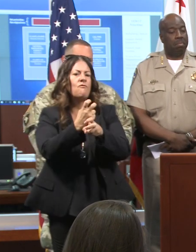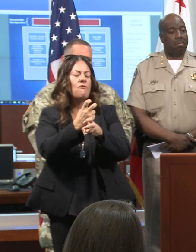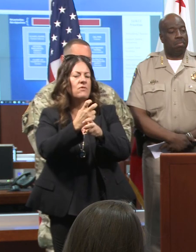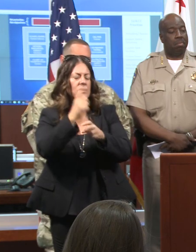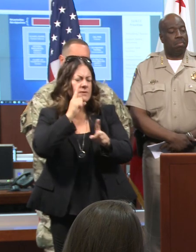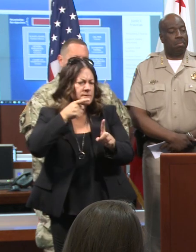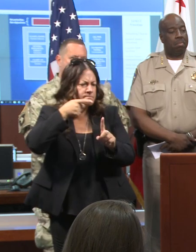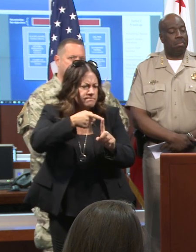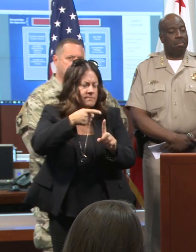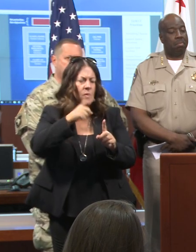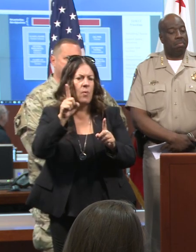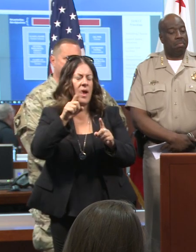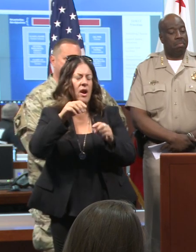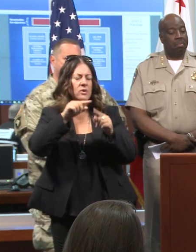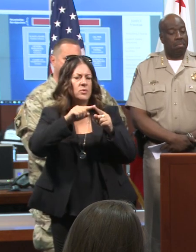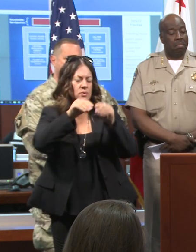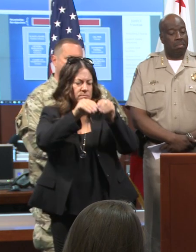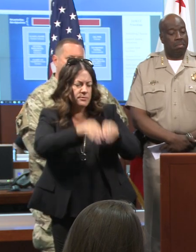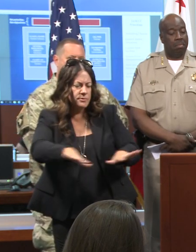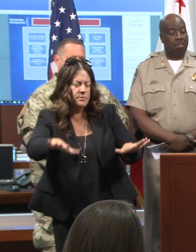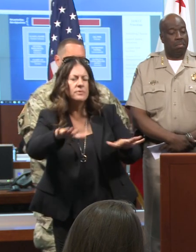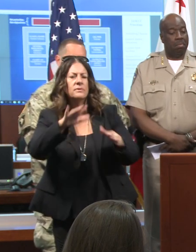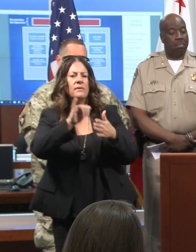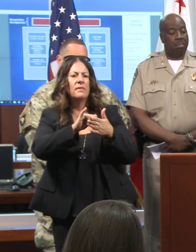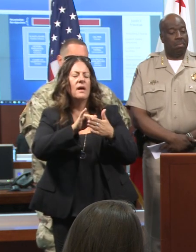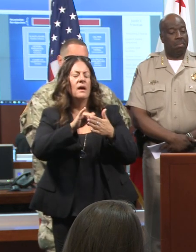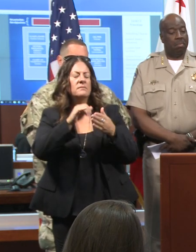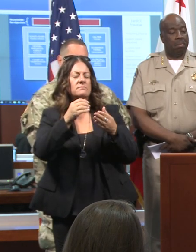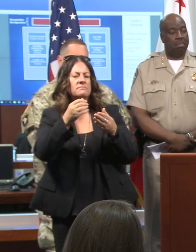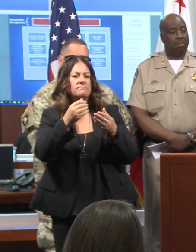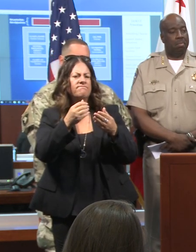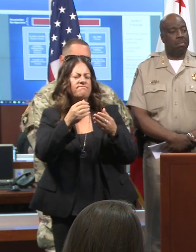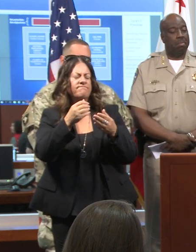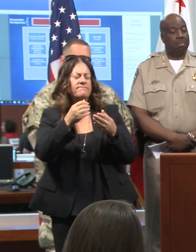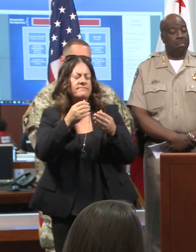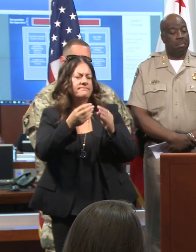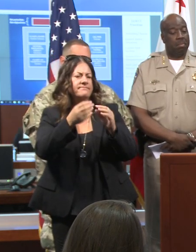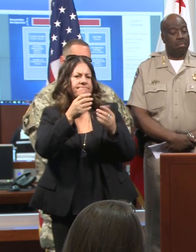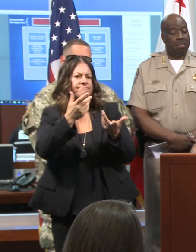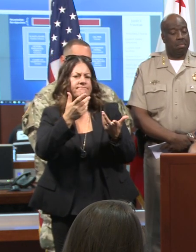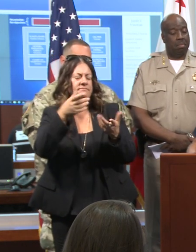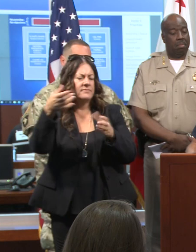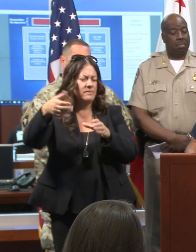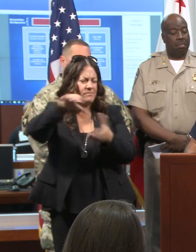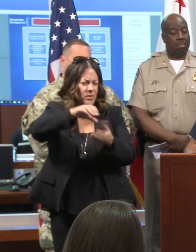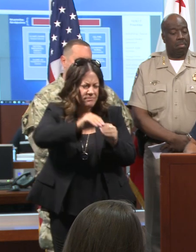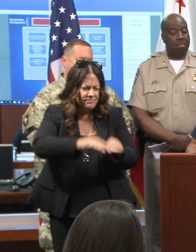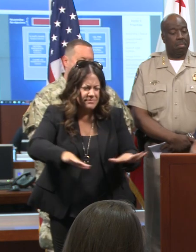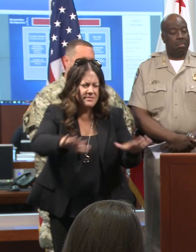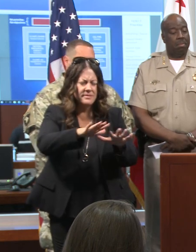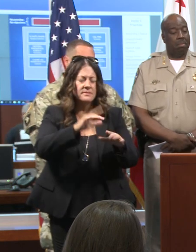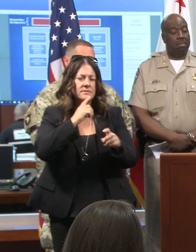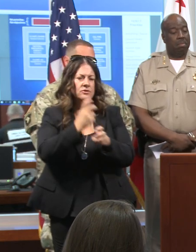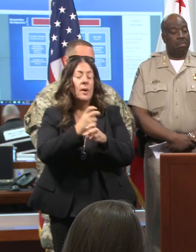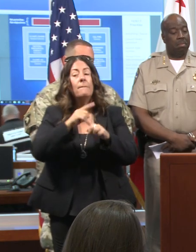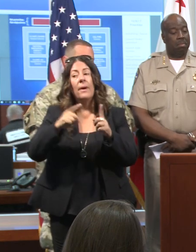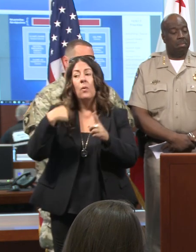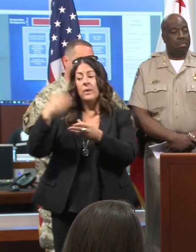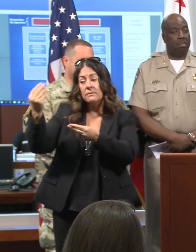but we are actively using aviation resources wherever and whenever we can. Just a couple of quick